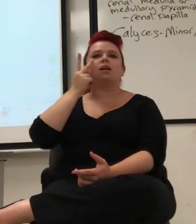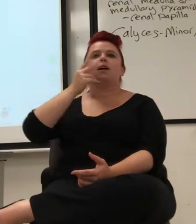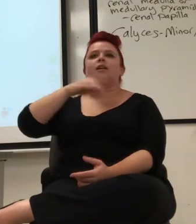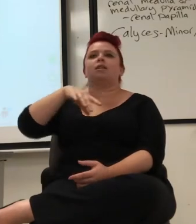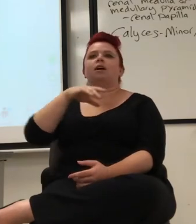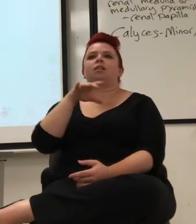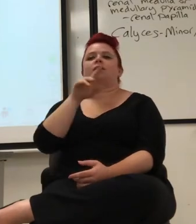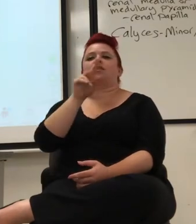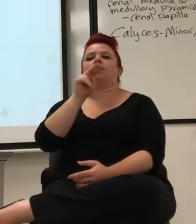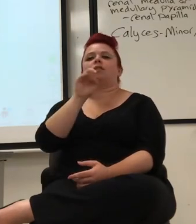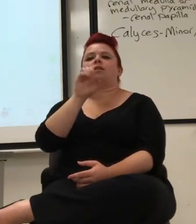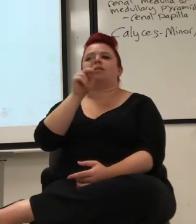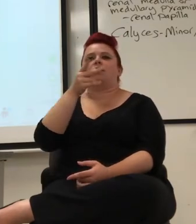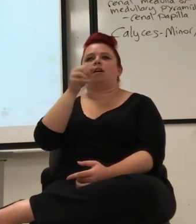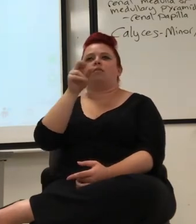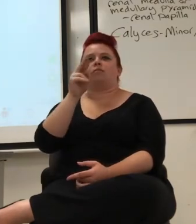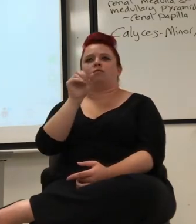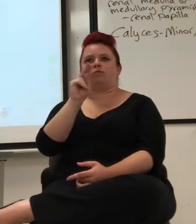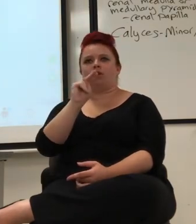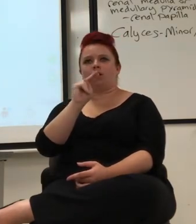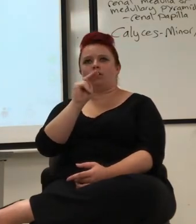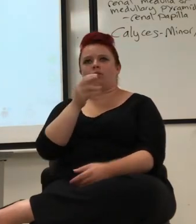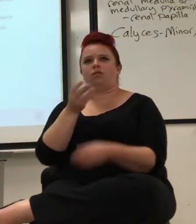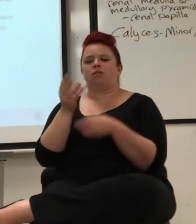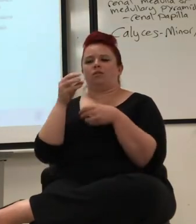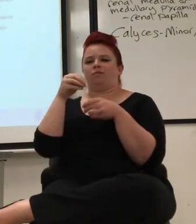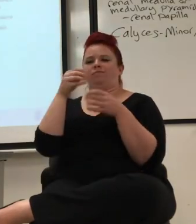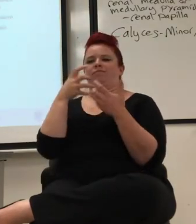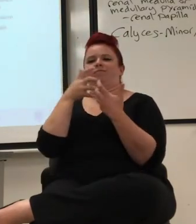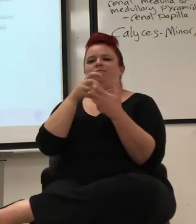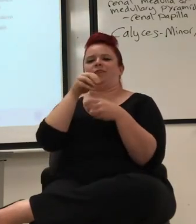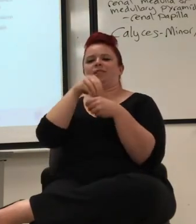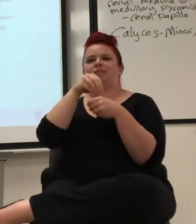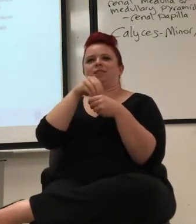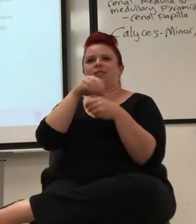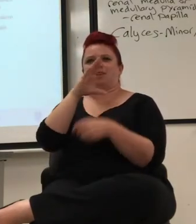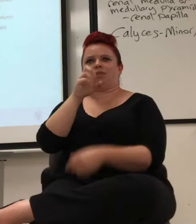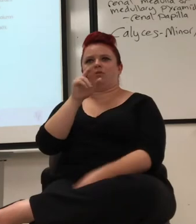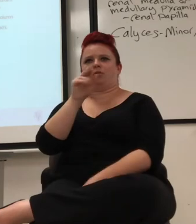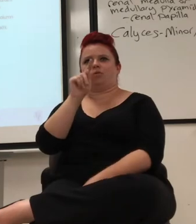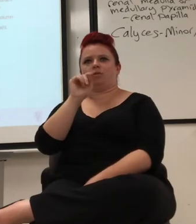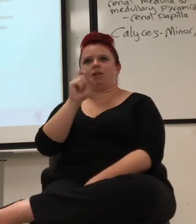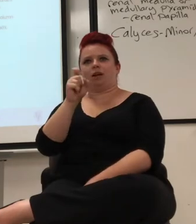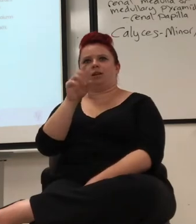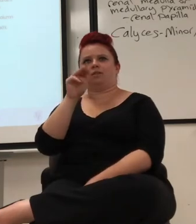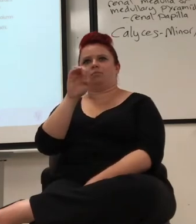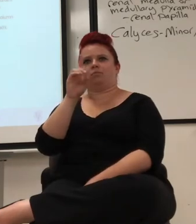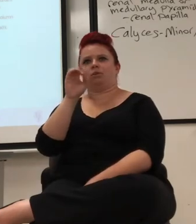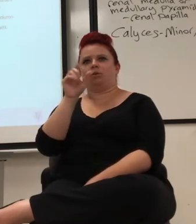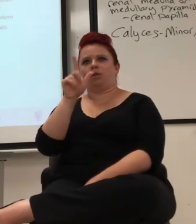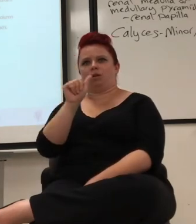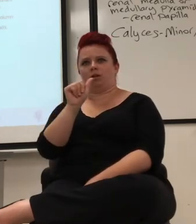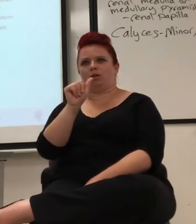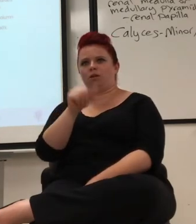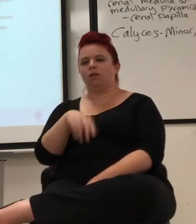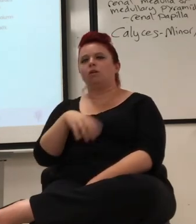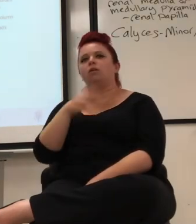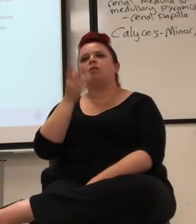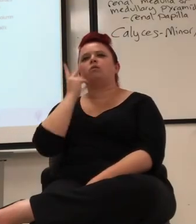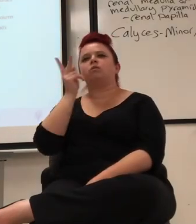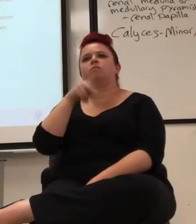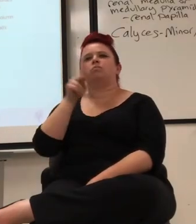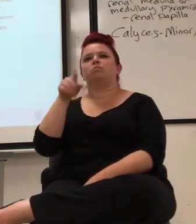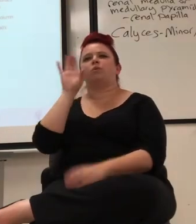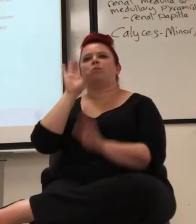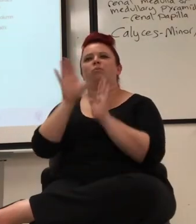fits in the cortex medulla thing. We'll go back to this PowerPoint picture. Actually, you know what?